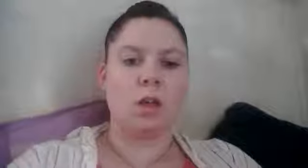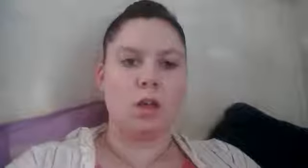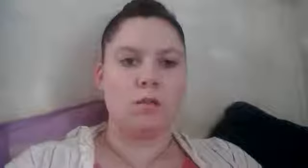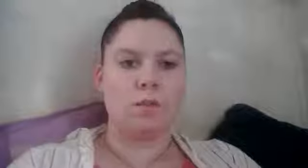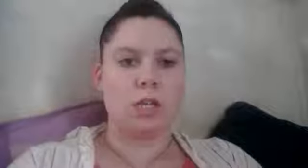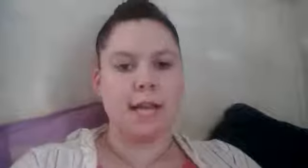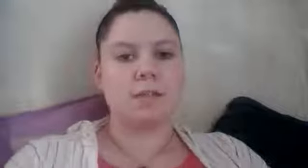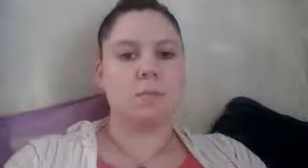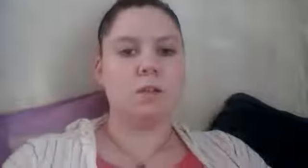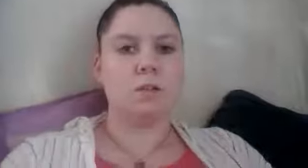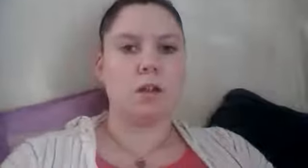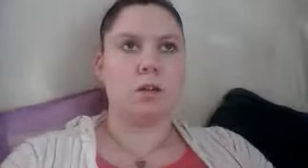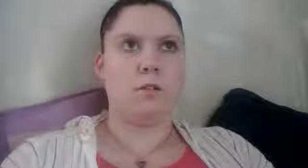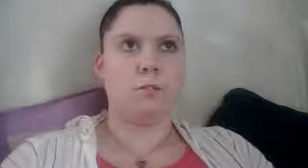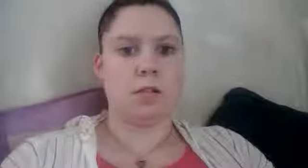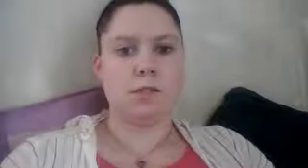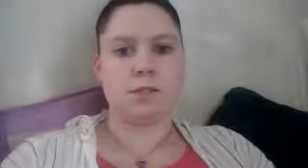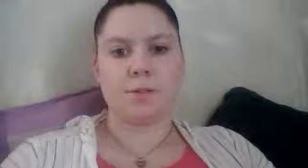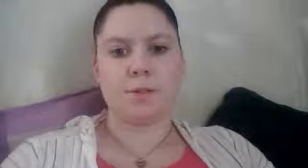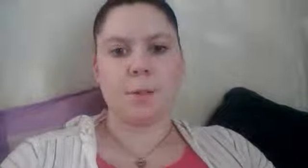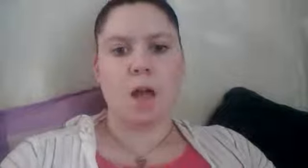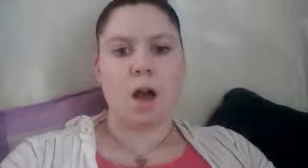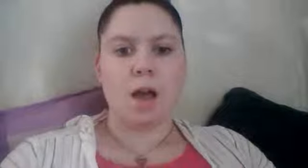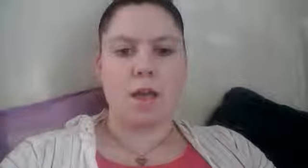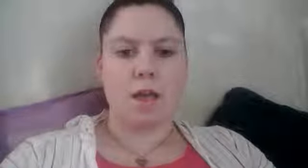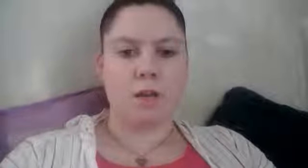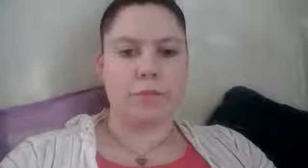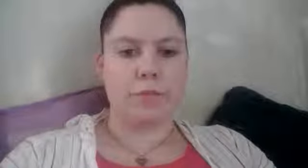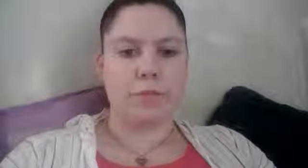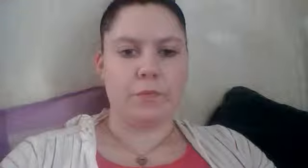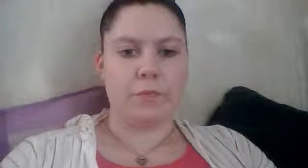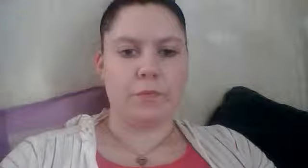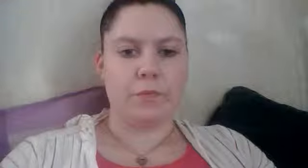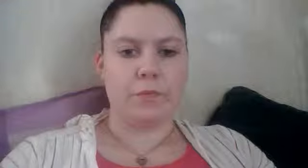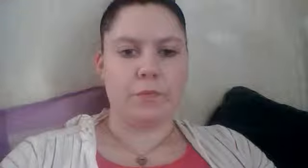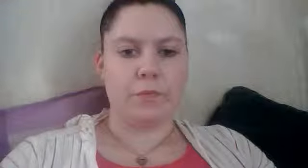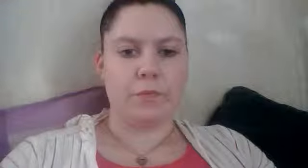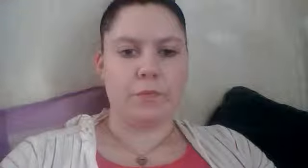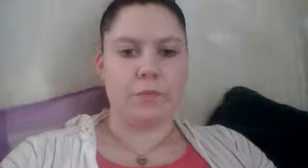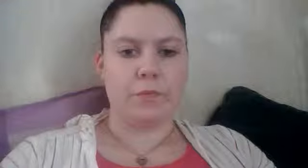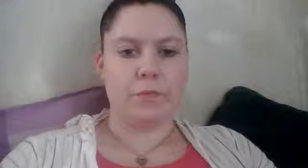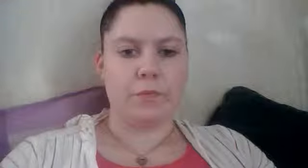for the last couple of months, I have been doing research on